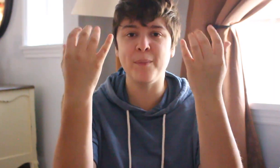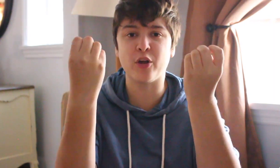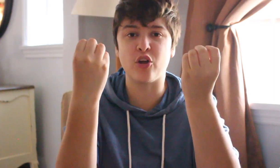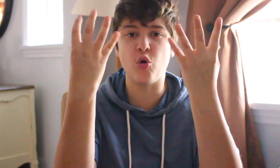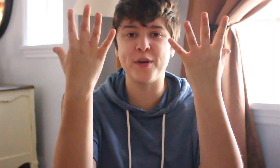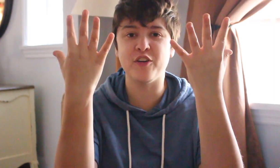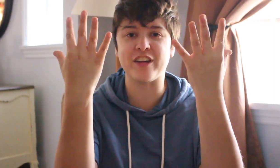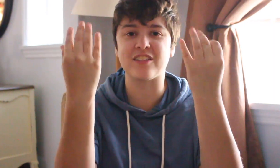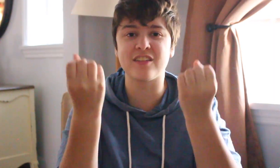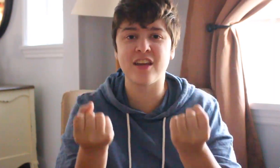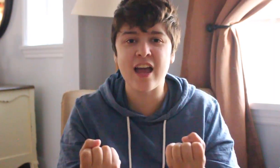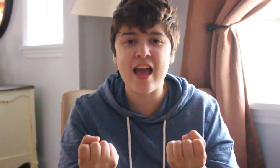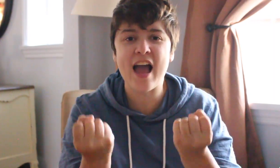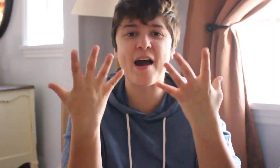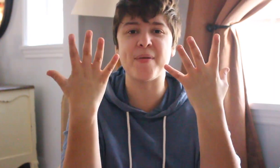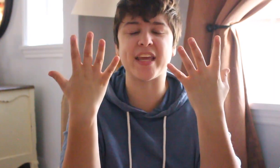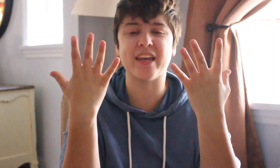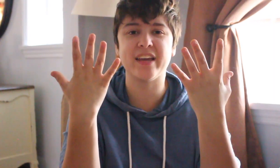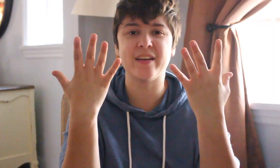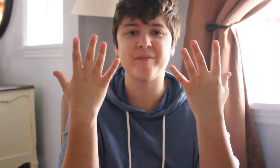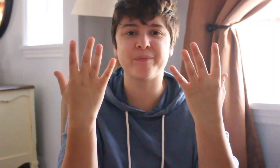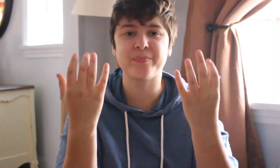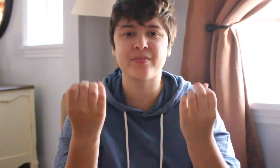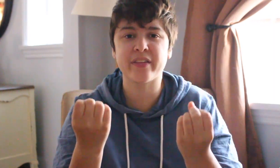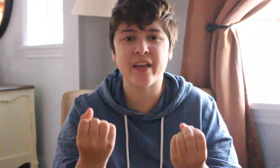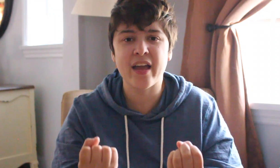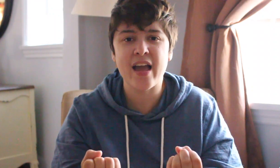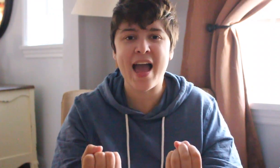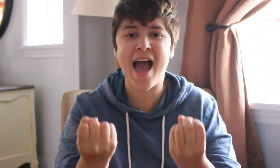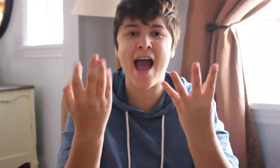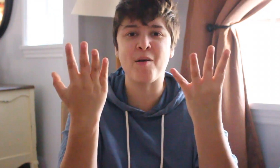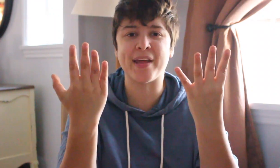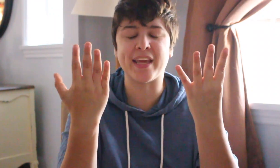up you're going to open your fists. How many? How many?